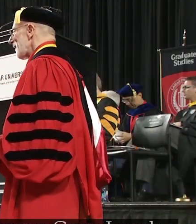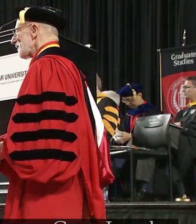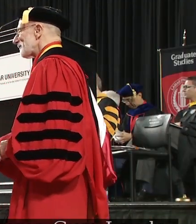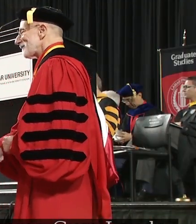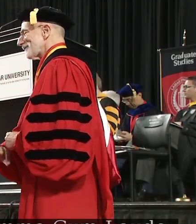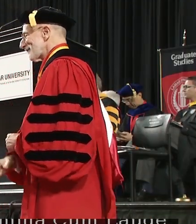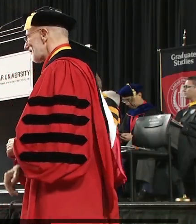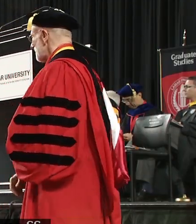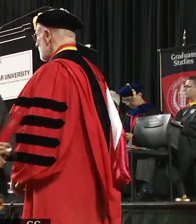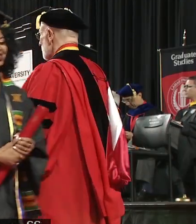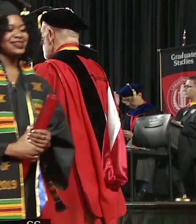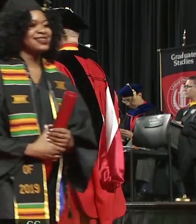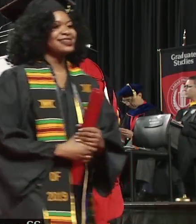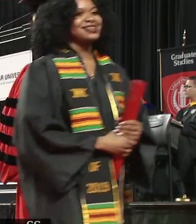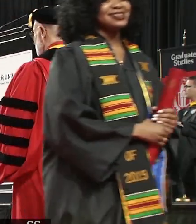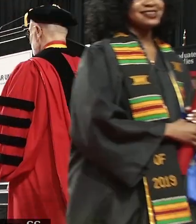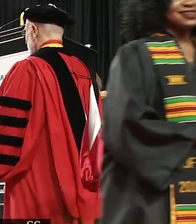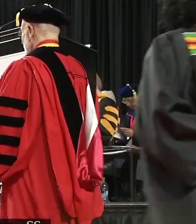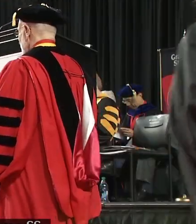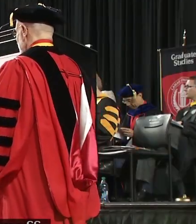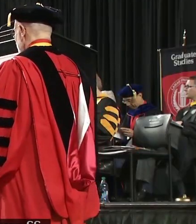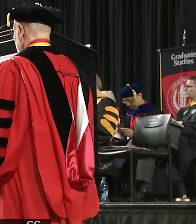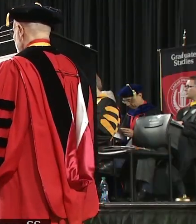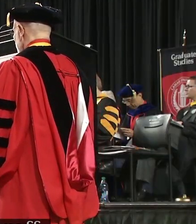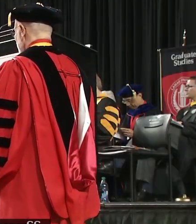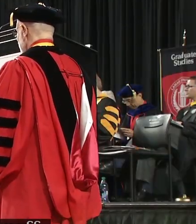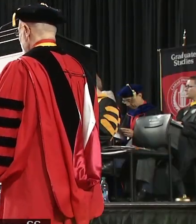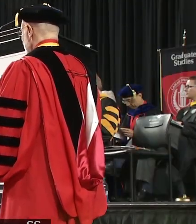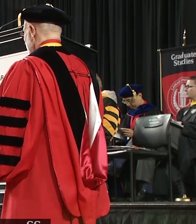Sarah Elizabeth Vickery.